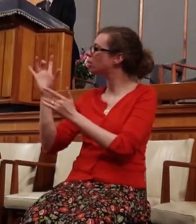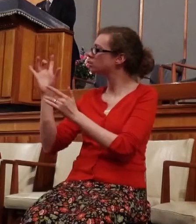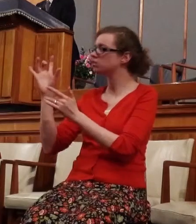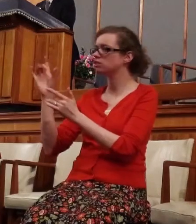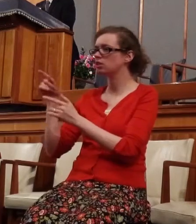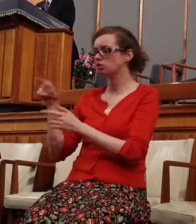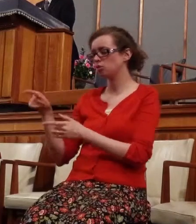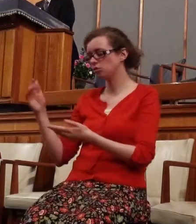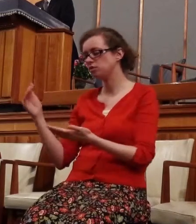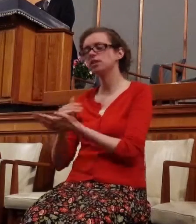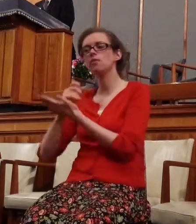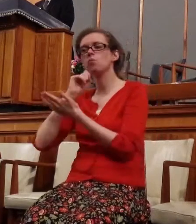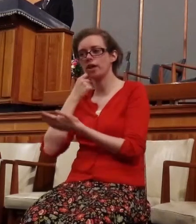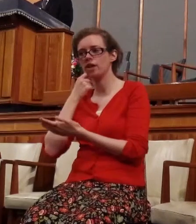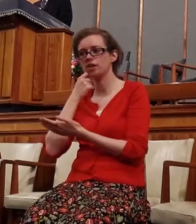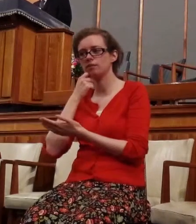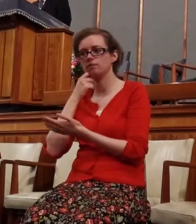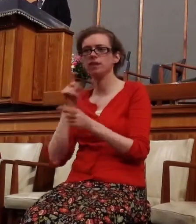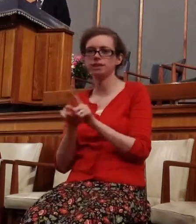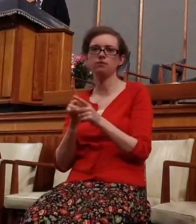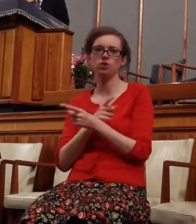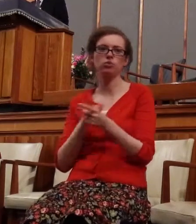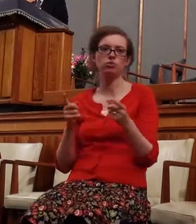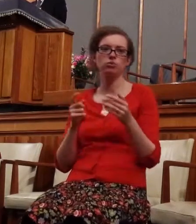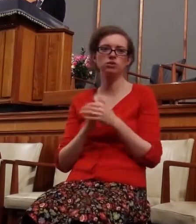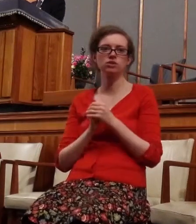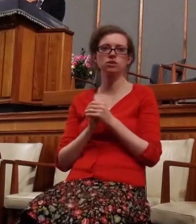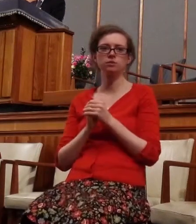thou shalt be saved. Let's close our